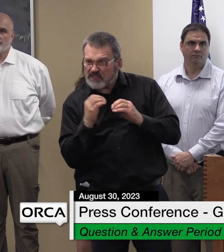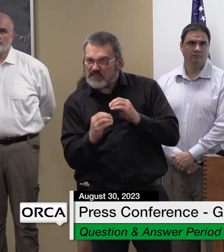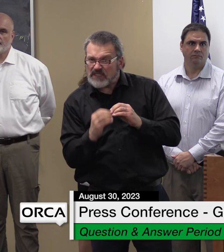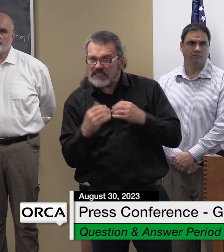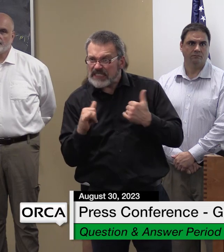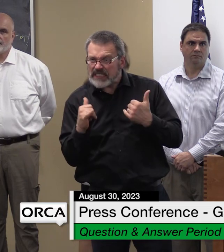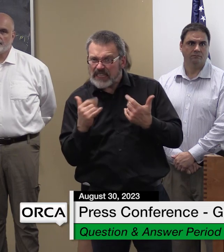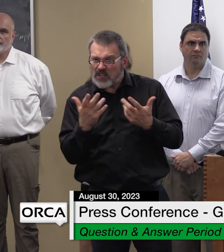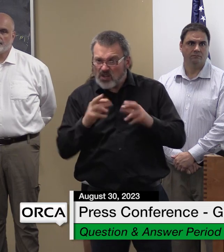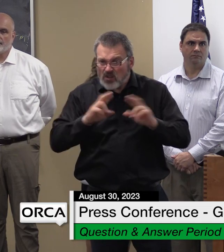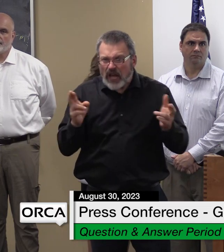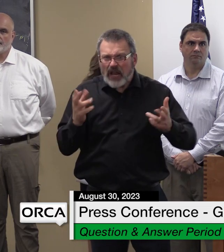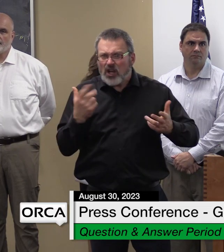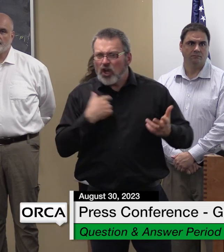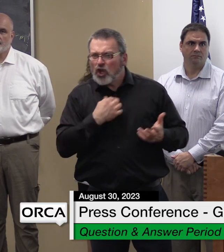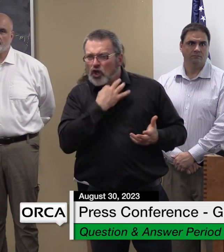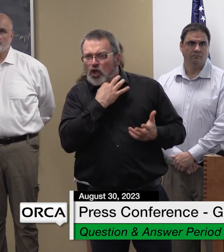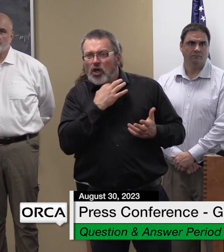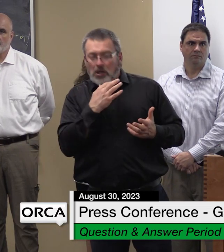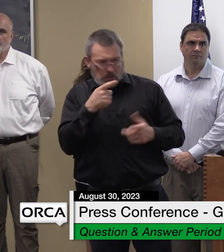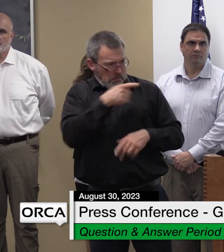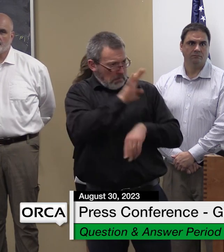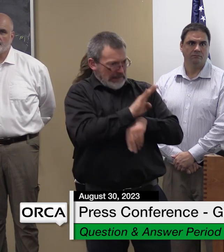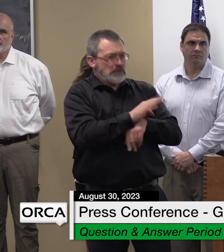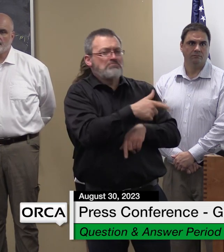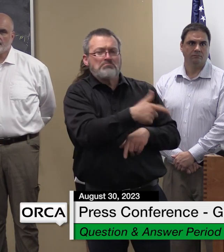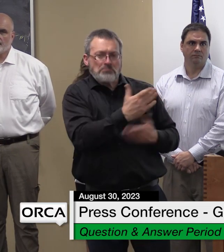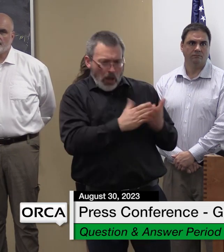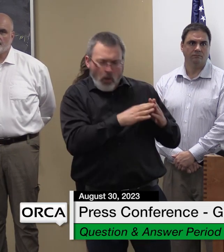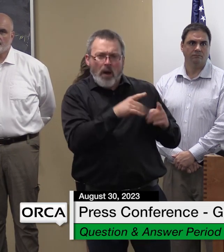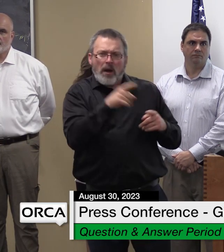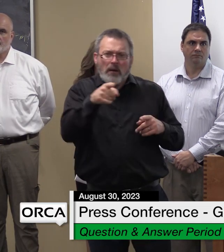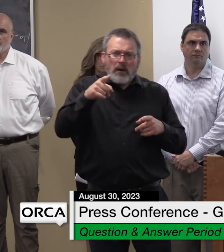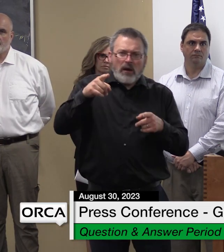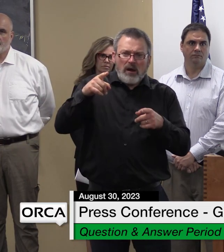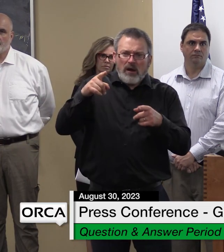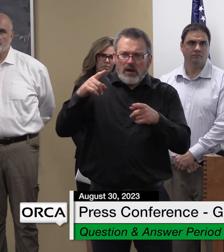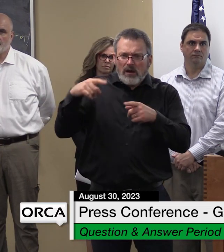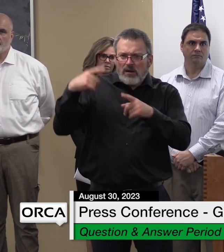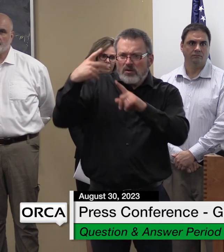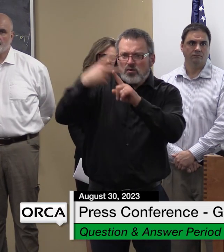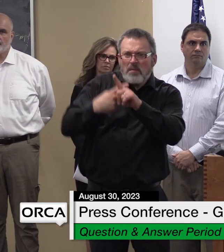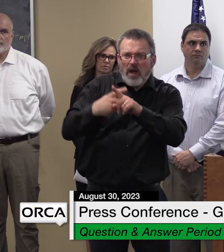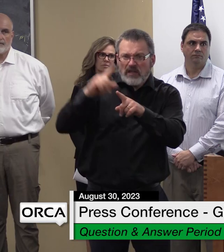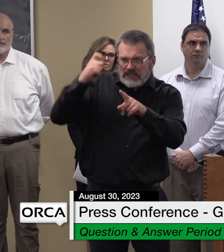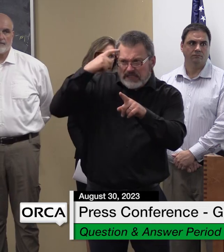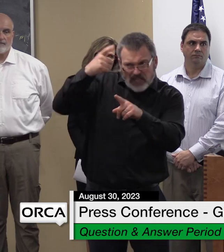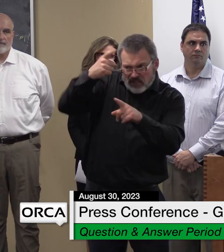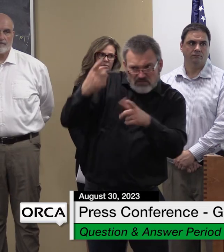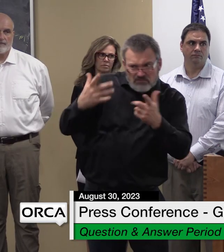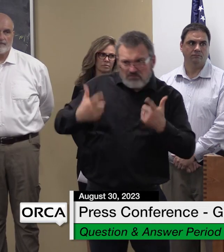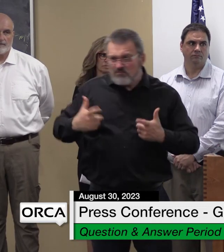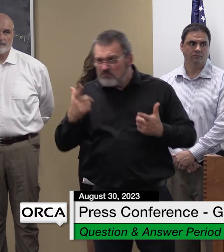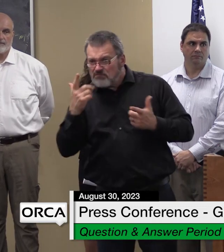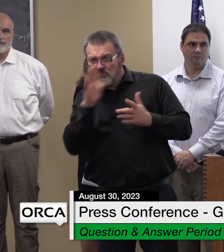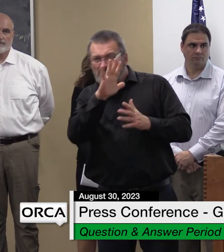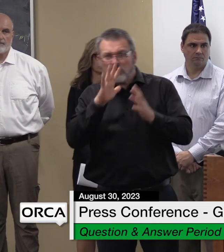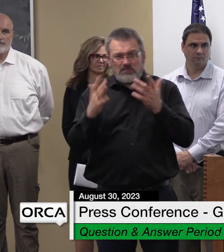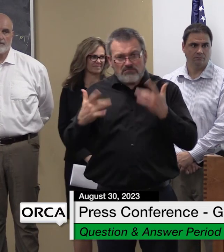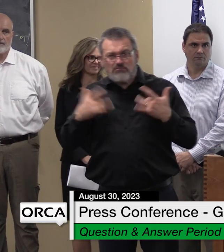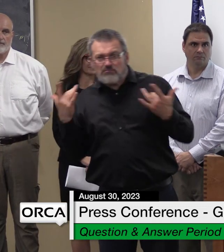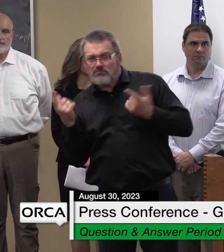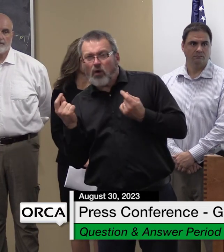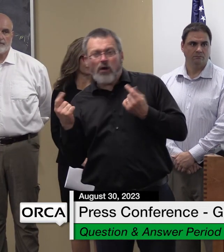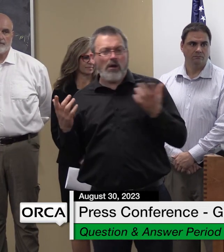that? Why are some of these businesses in Montpelier reopening, but now we're two-ish or so months down the line and state buildings still are not back online? Well, some of them have